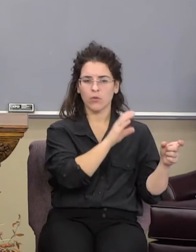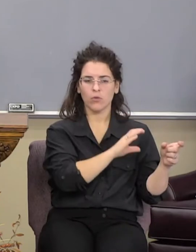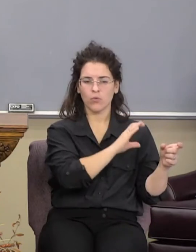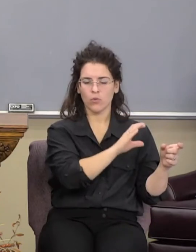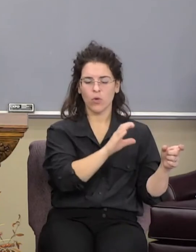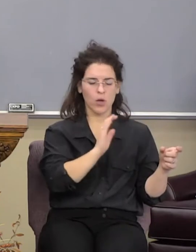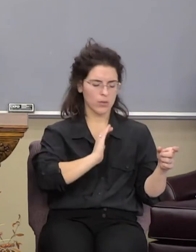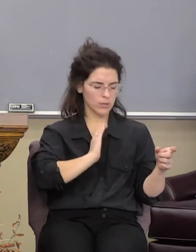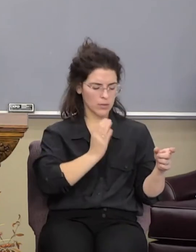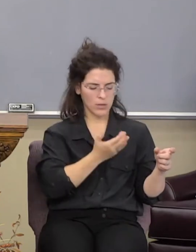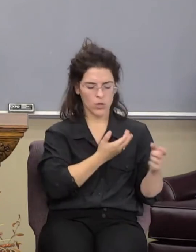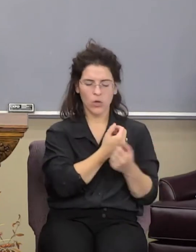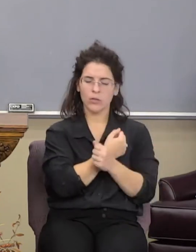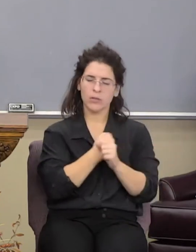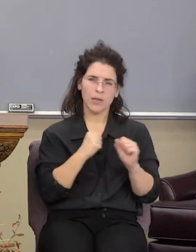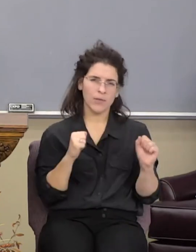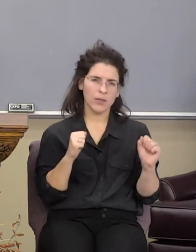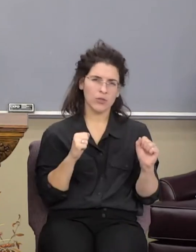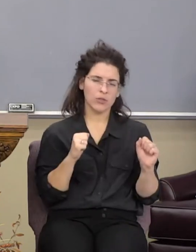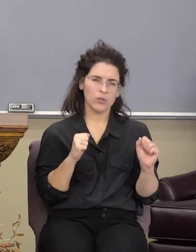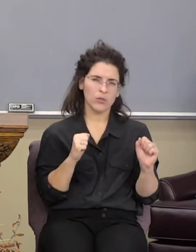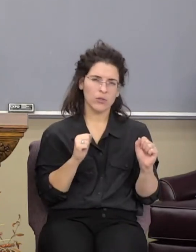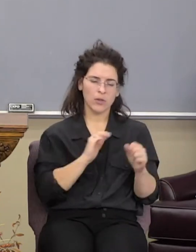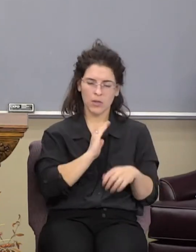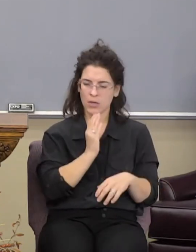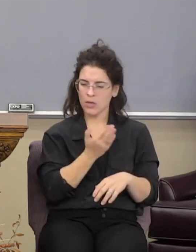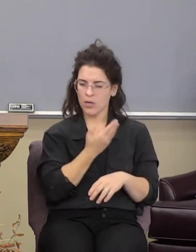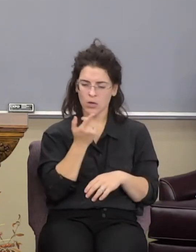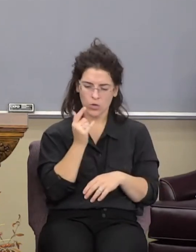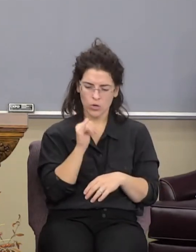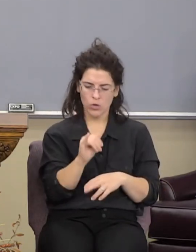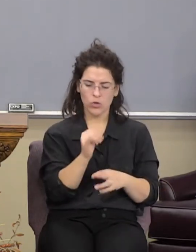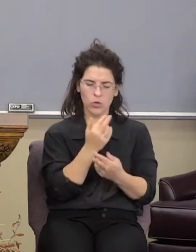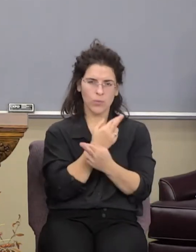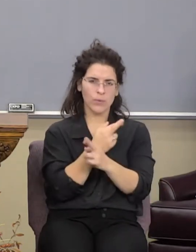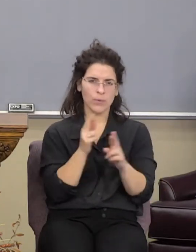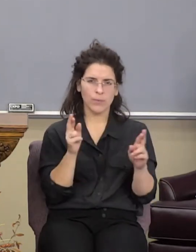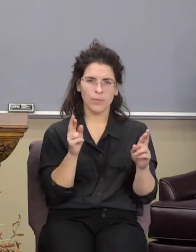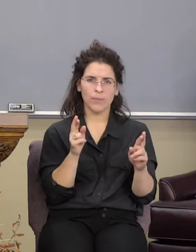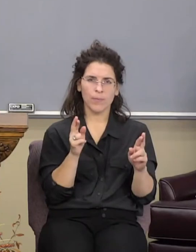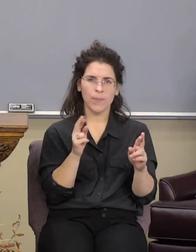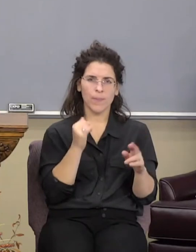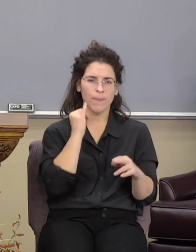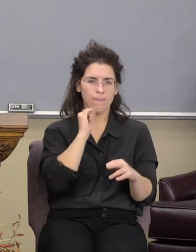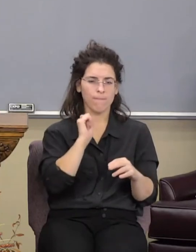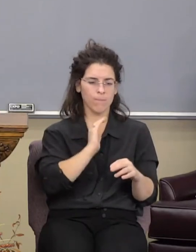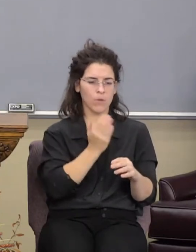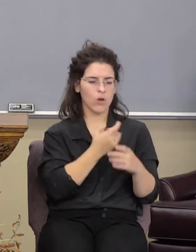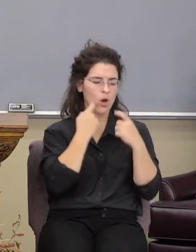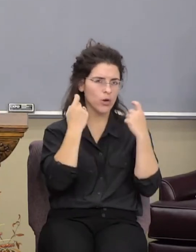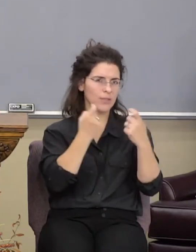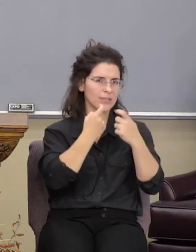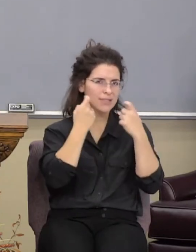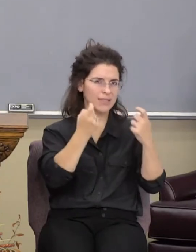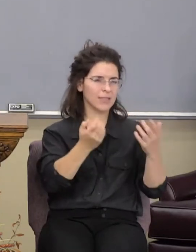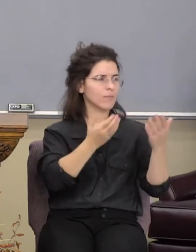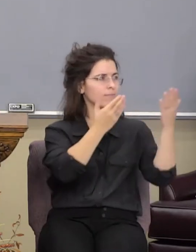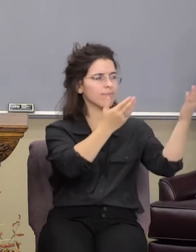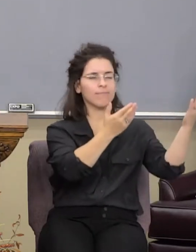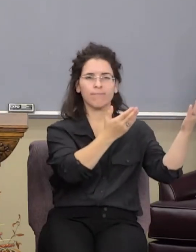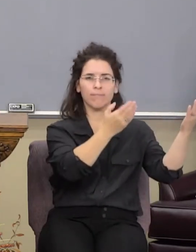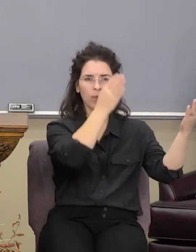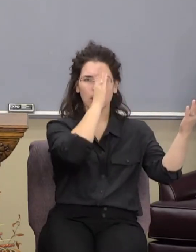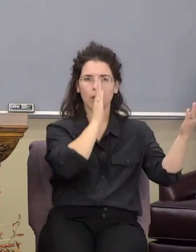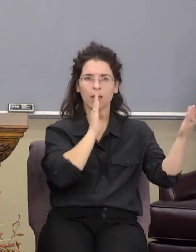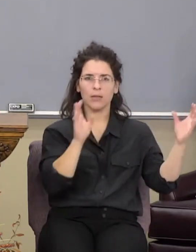in our salvation, in our eternal redemption, is our sin. Because